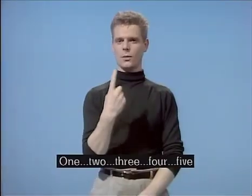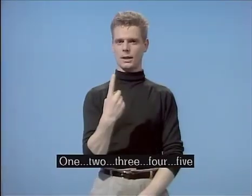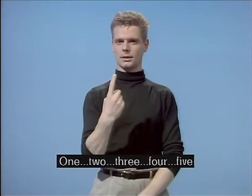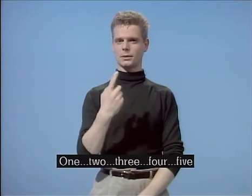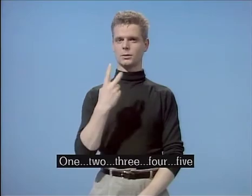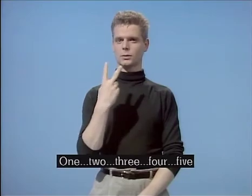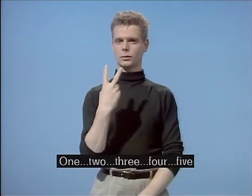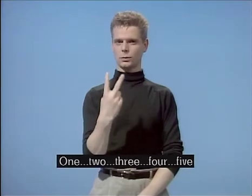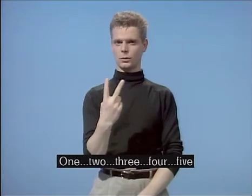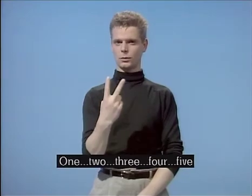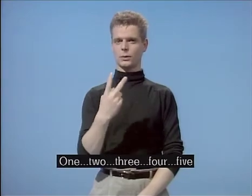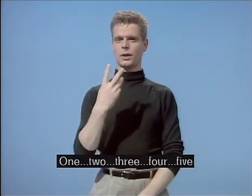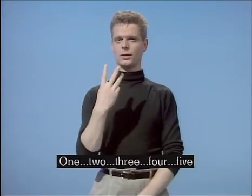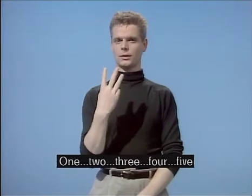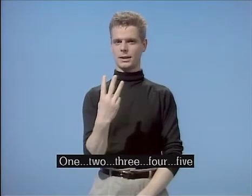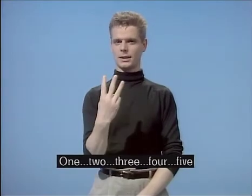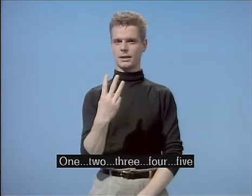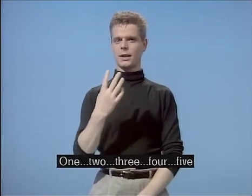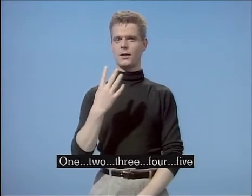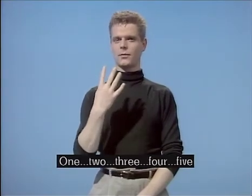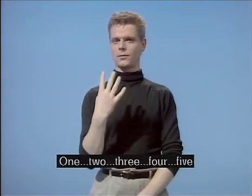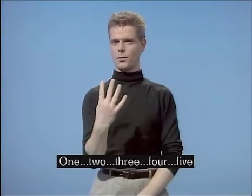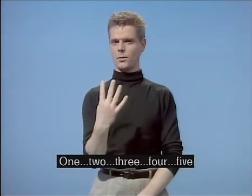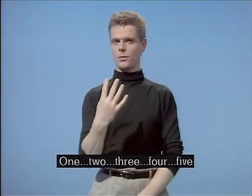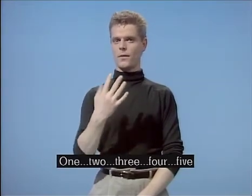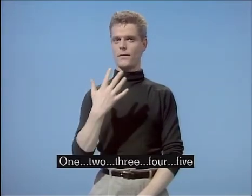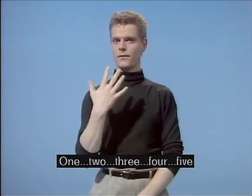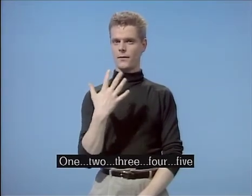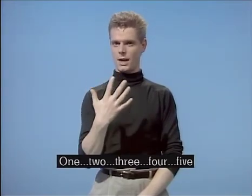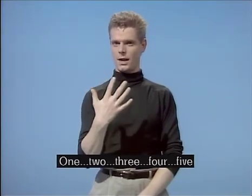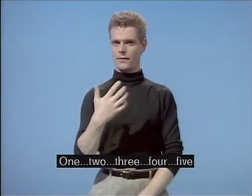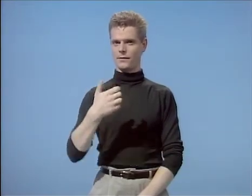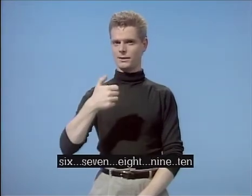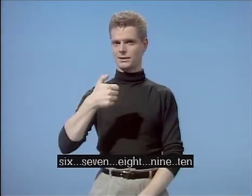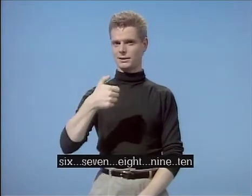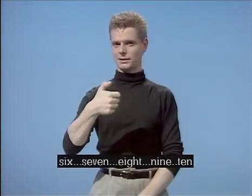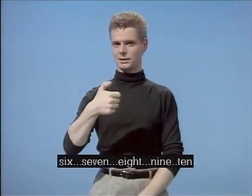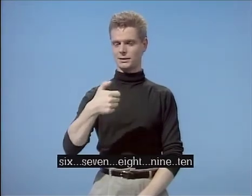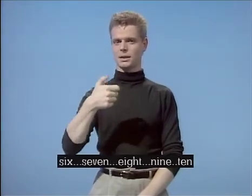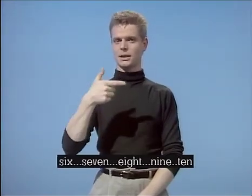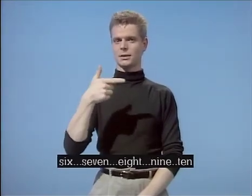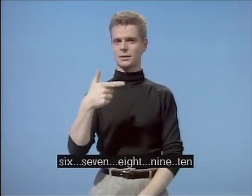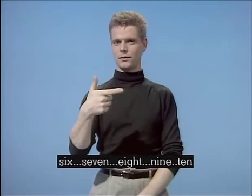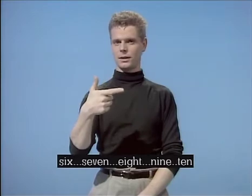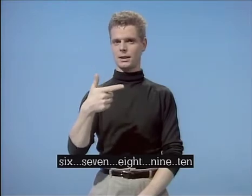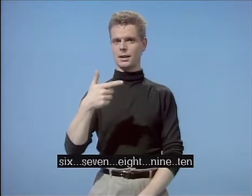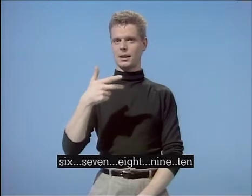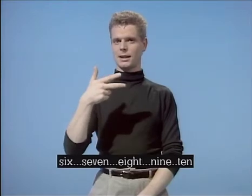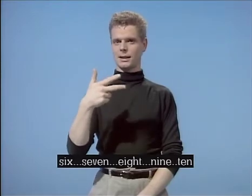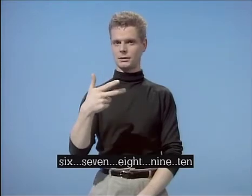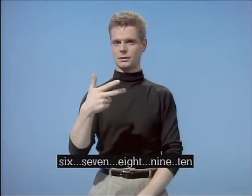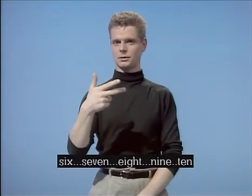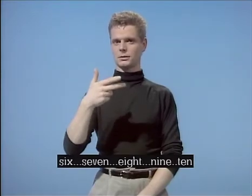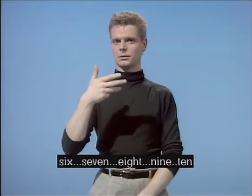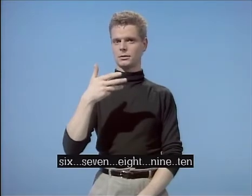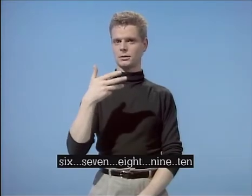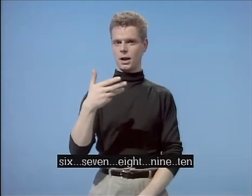1, 2, 3, 4, 5, 6, 7, 8,